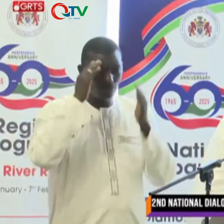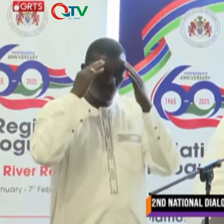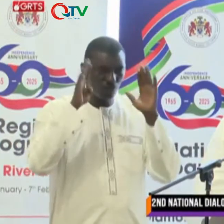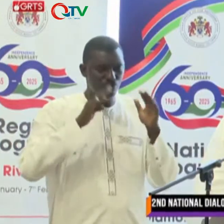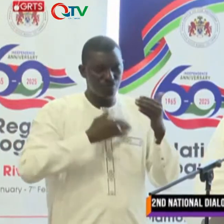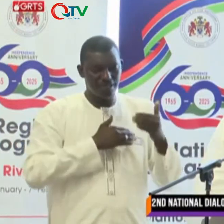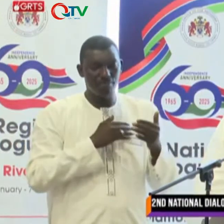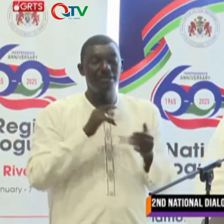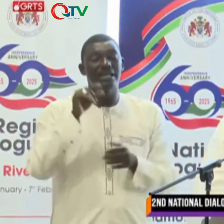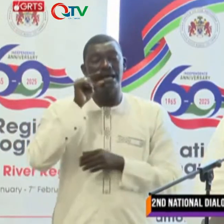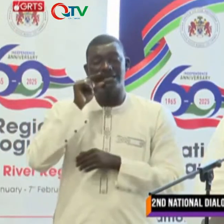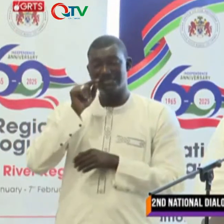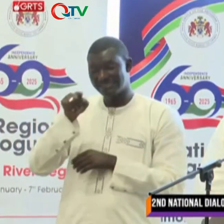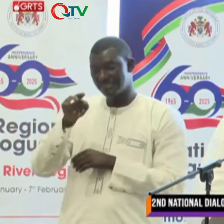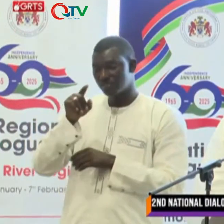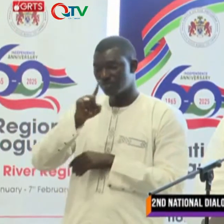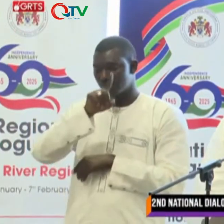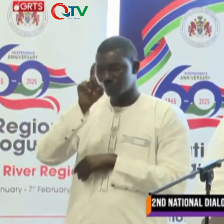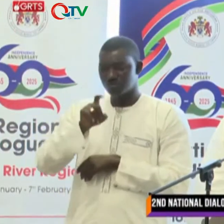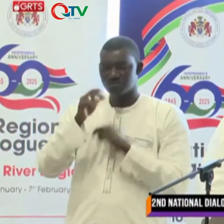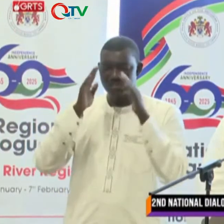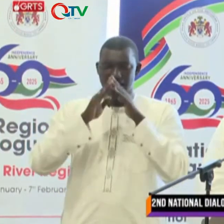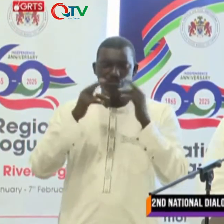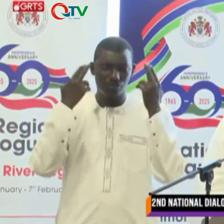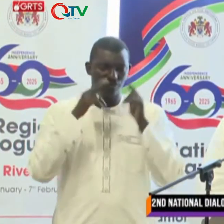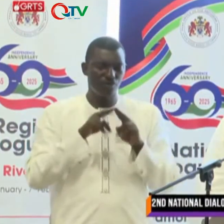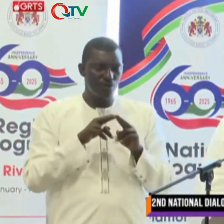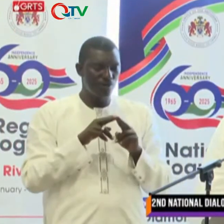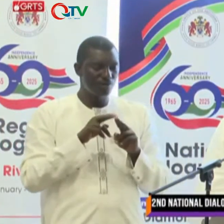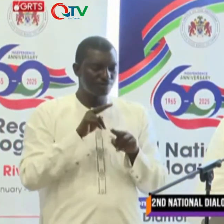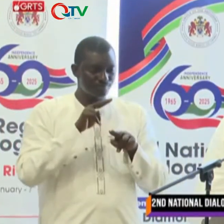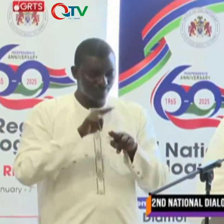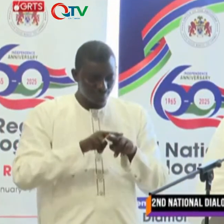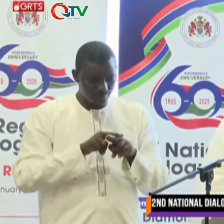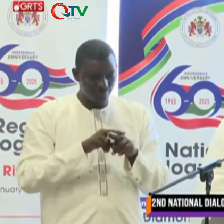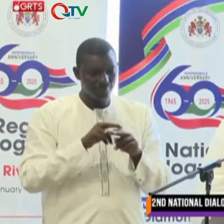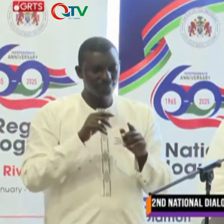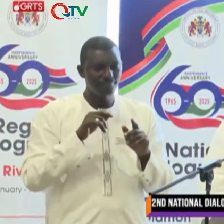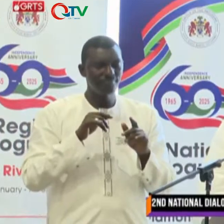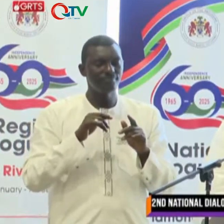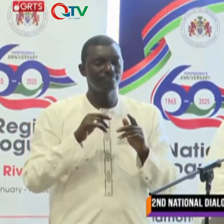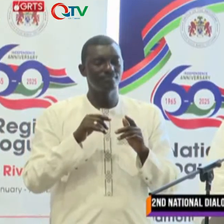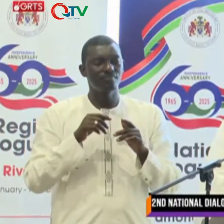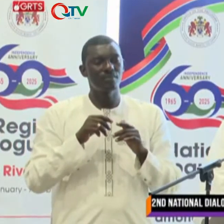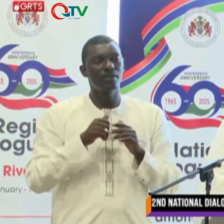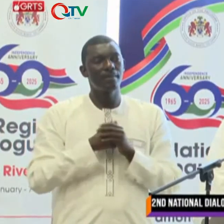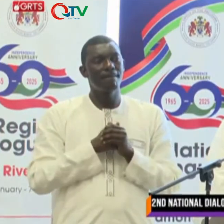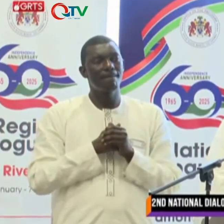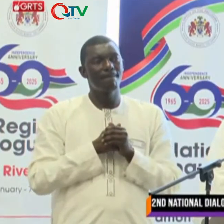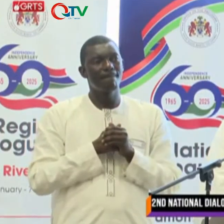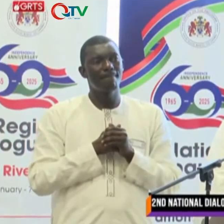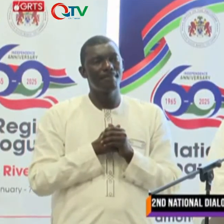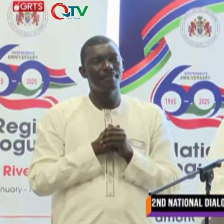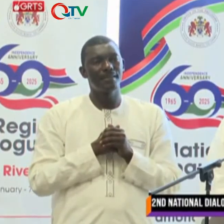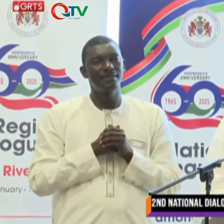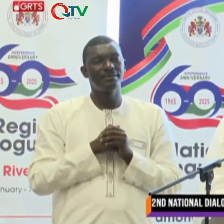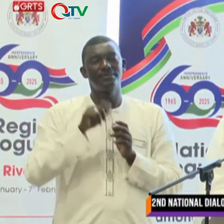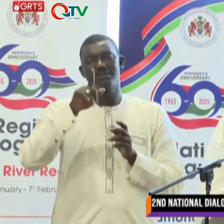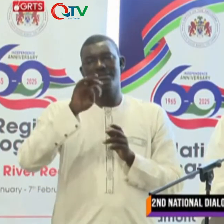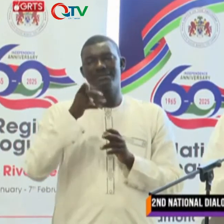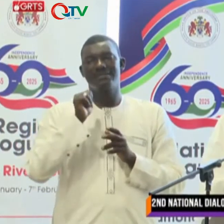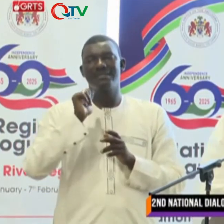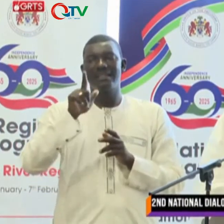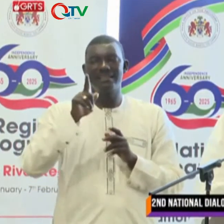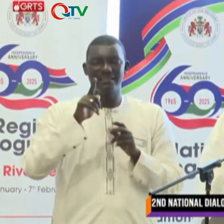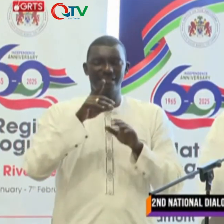In answering this question, the House of Lords laid down, through the judgment of the renowned jurist Lord Atkin, legal principles